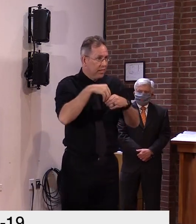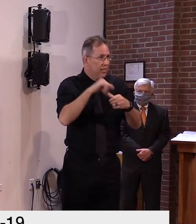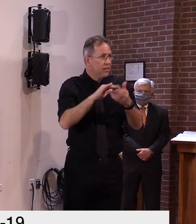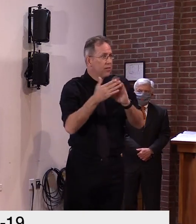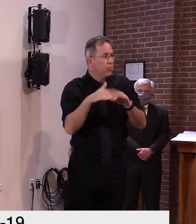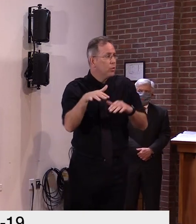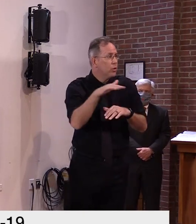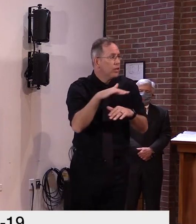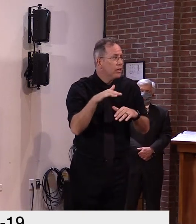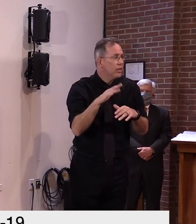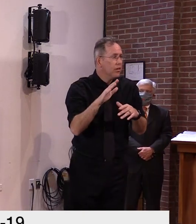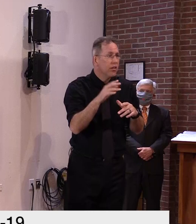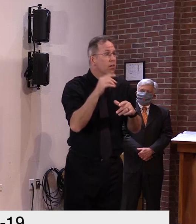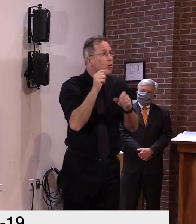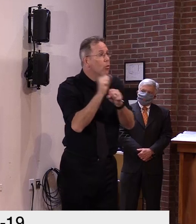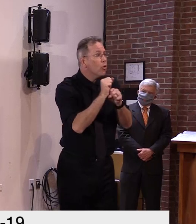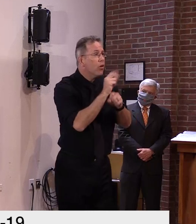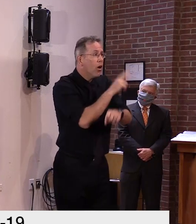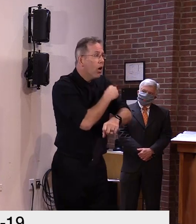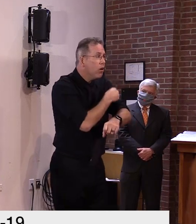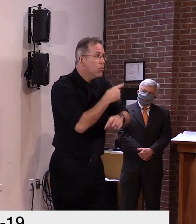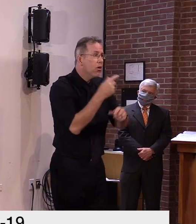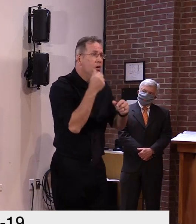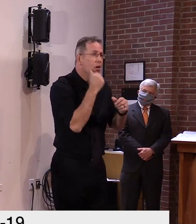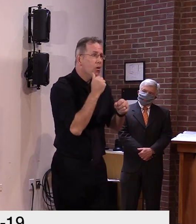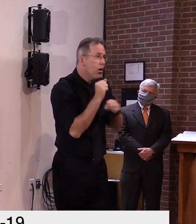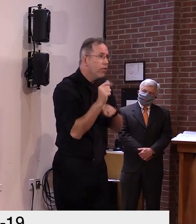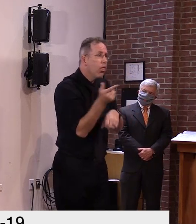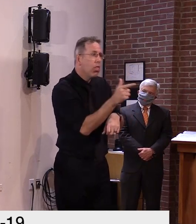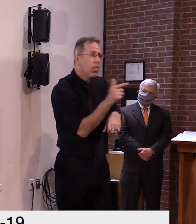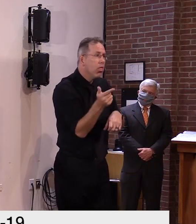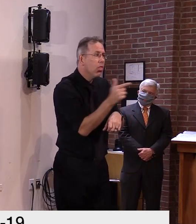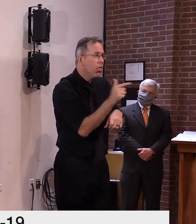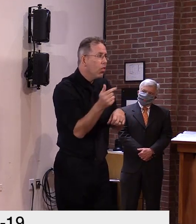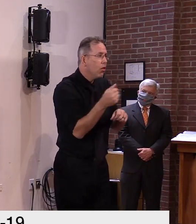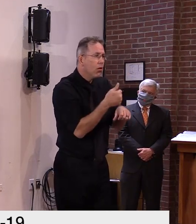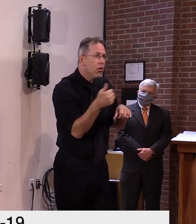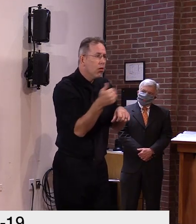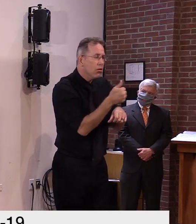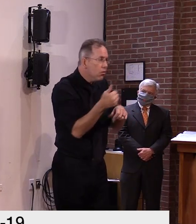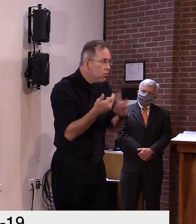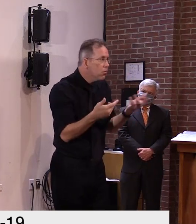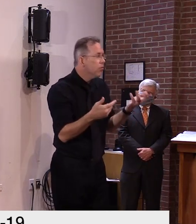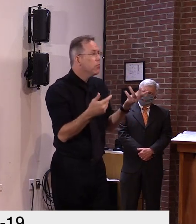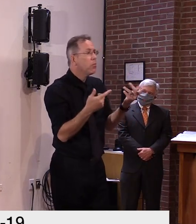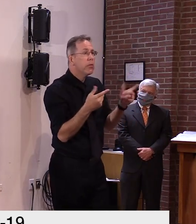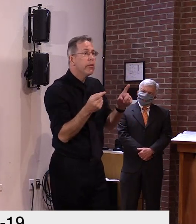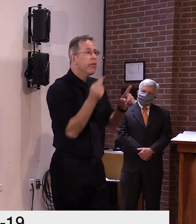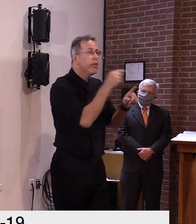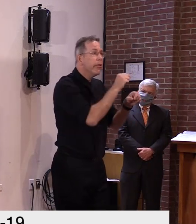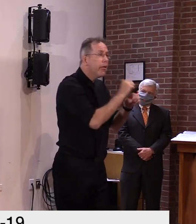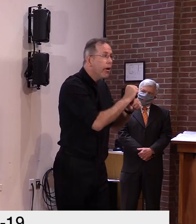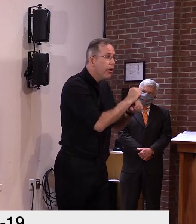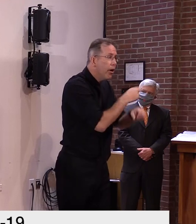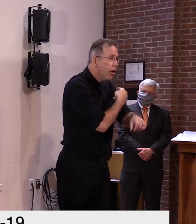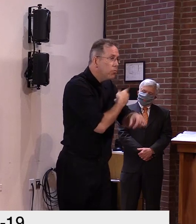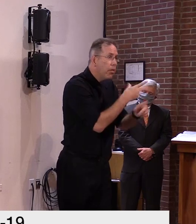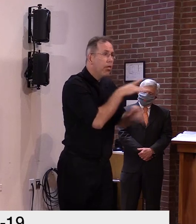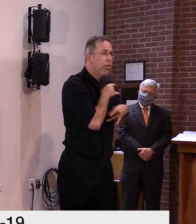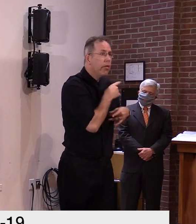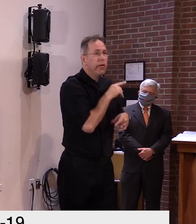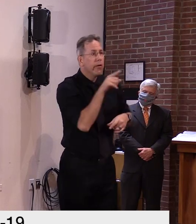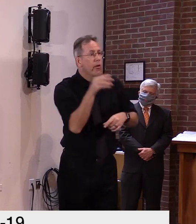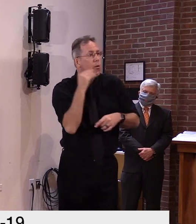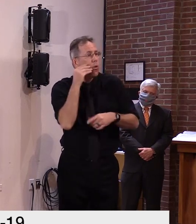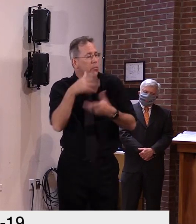potentially come in contact with the virus. And that's what this often is revealing. It's very